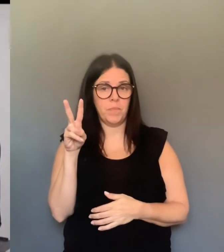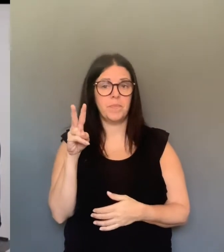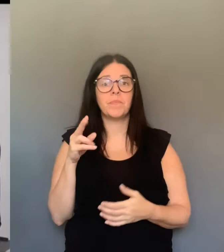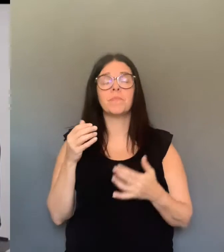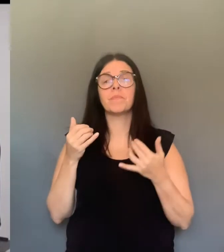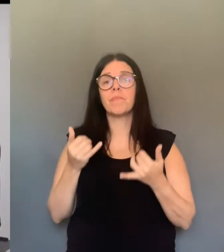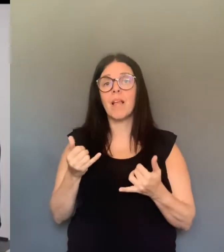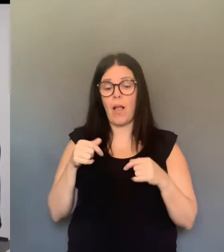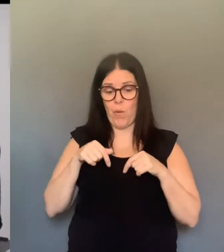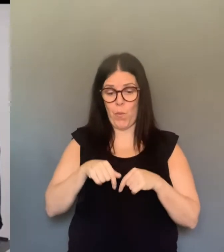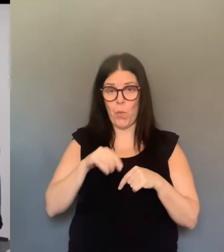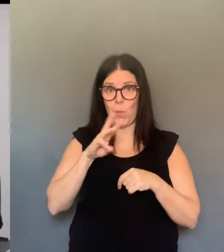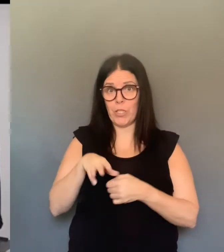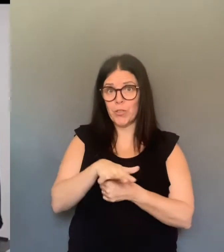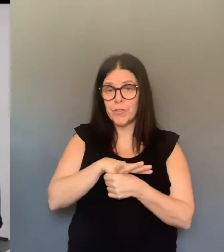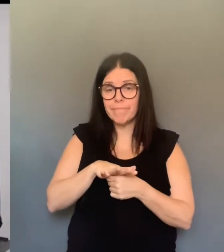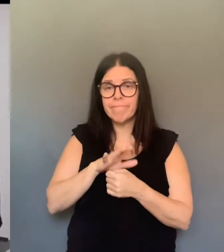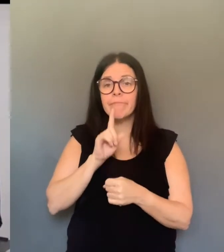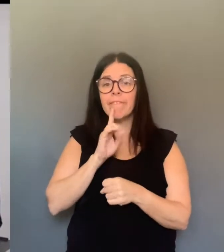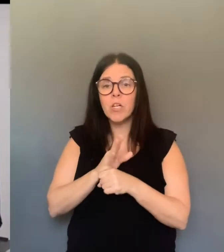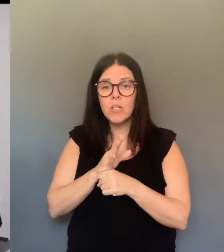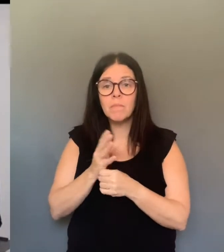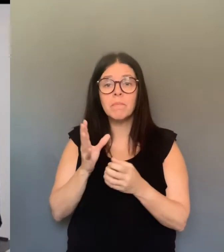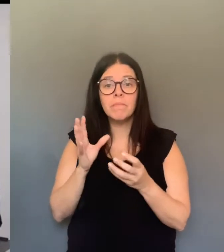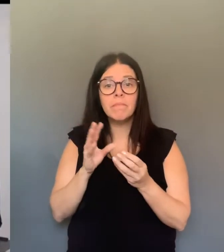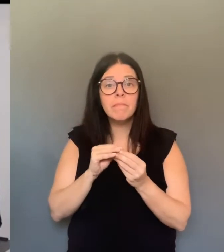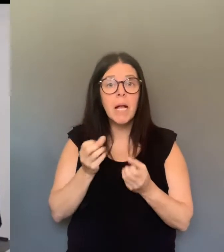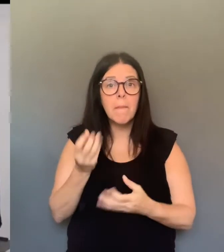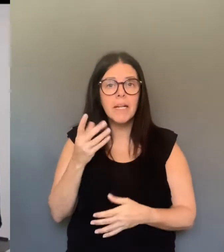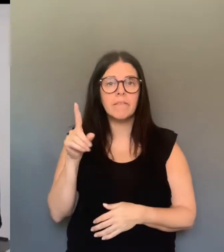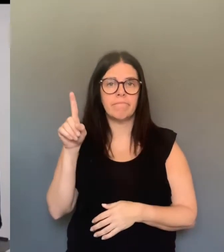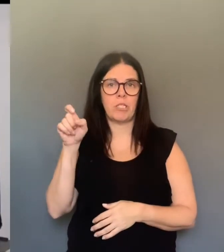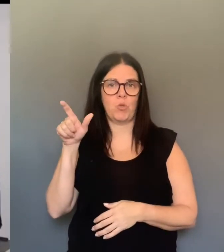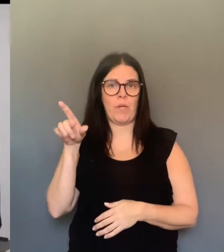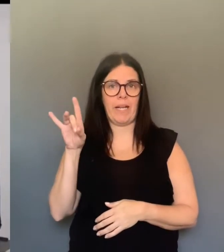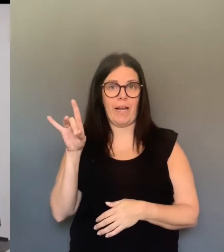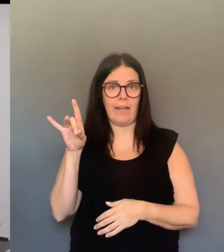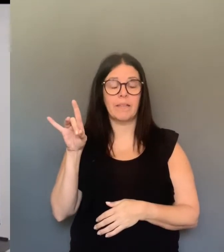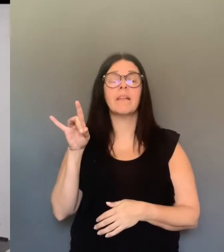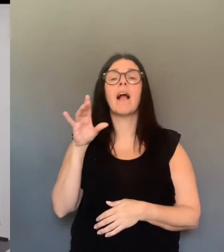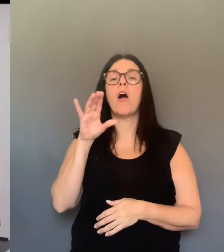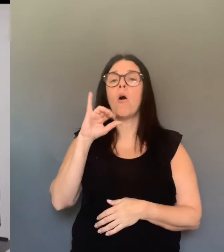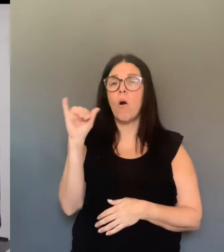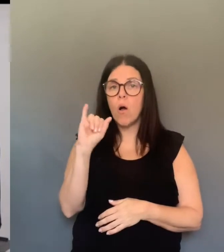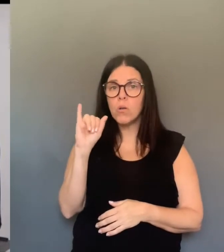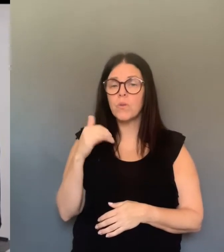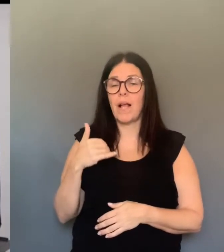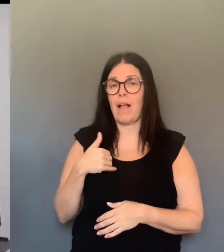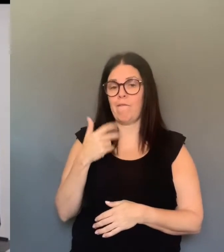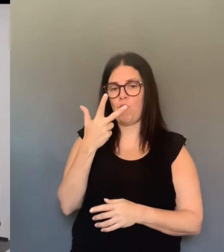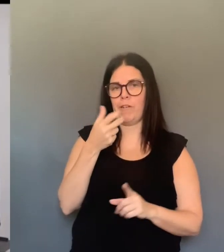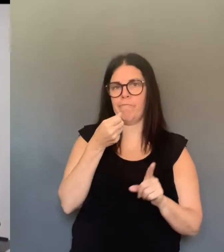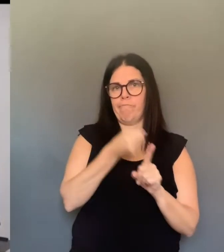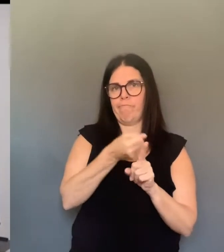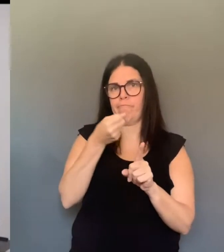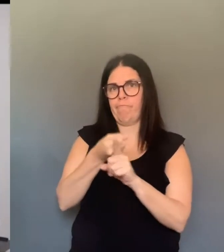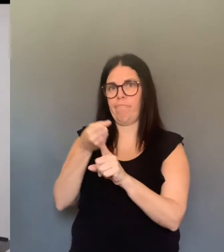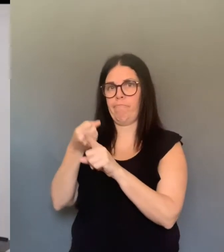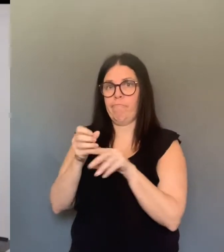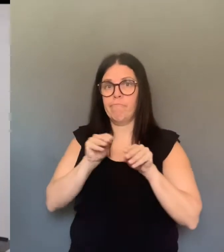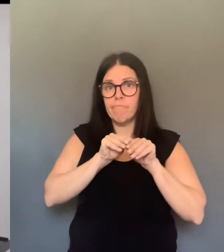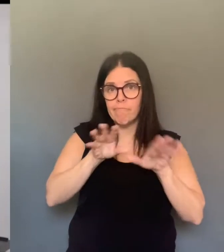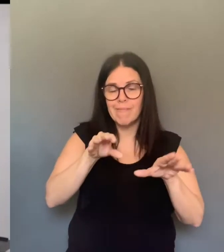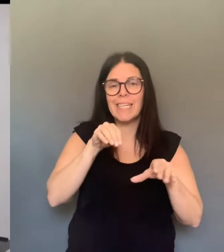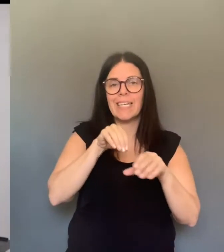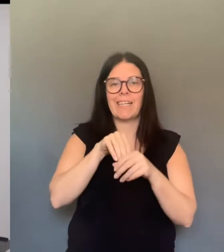27% of our cases are in the 50 to 59-year age group, 45% are male, and 55% are female. The